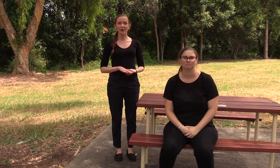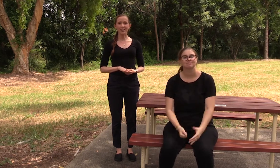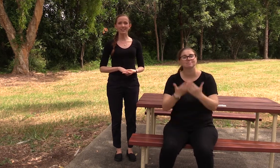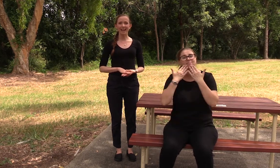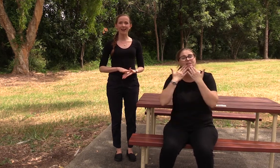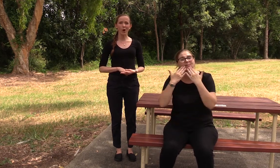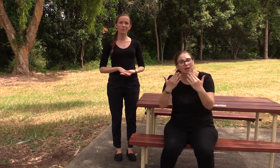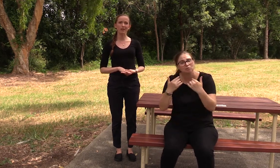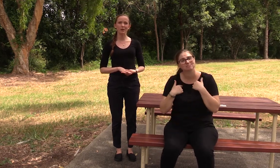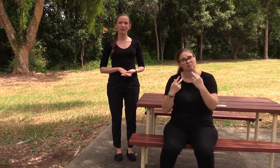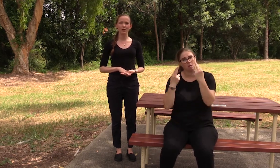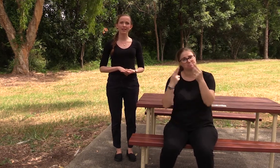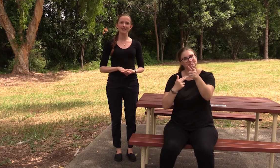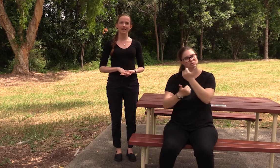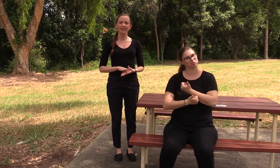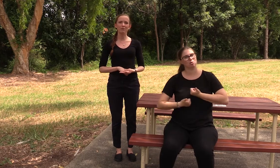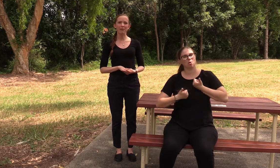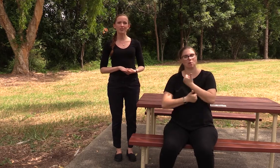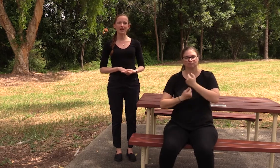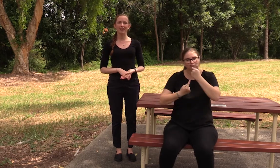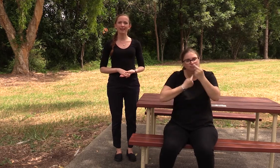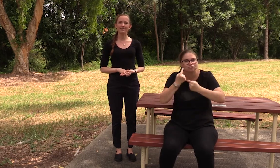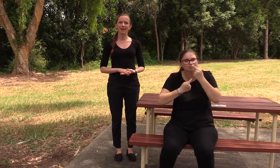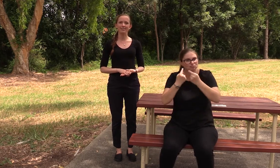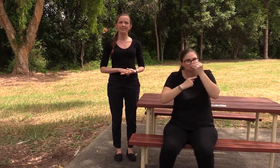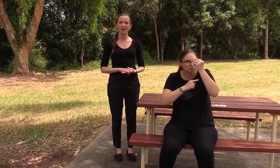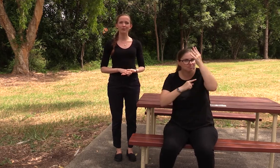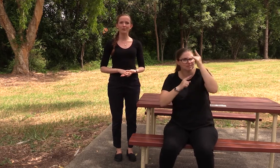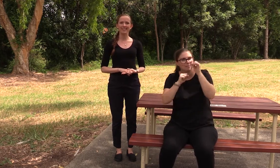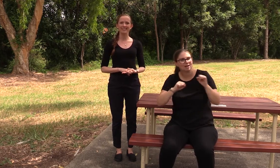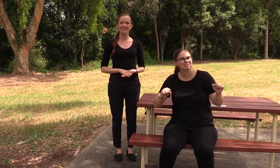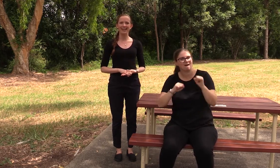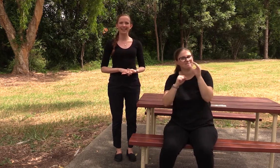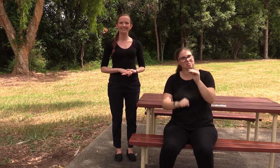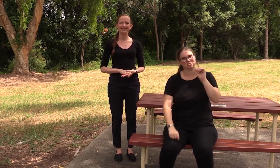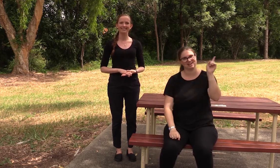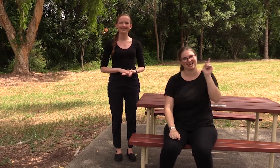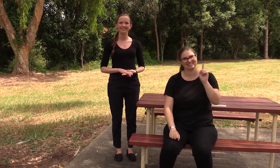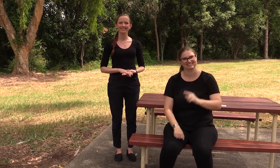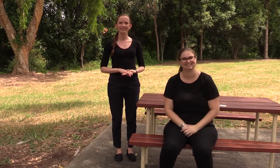Thank you very much, and I hope that you enjoyed the information and the exercises that we've presented